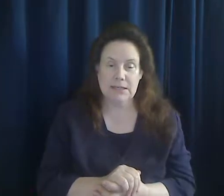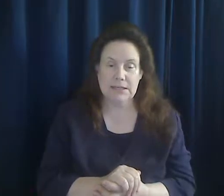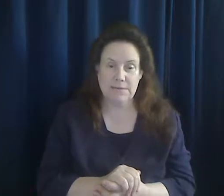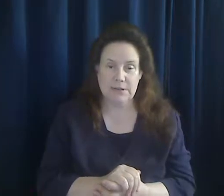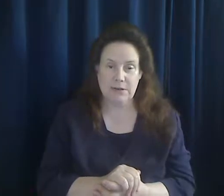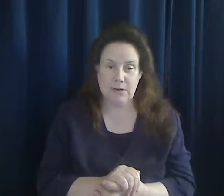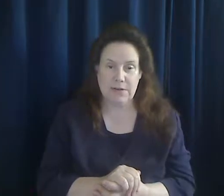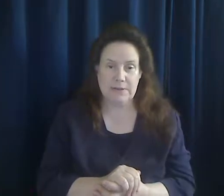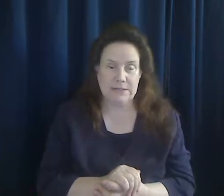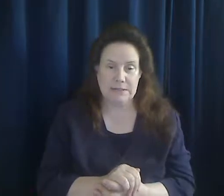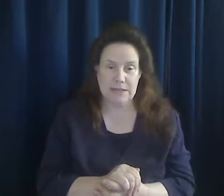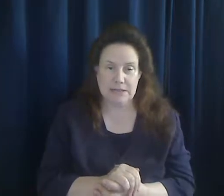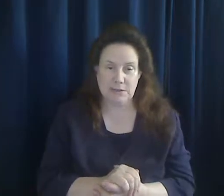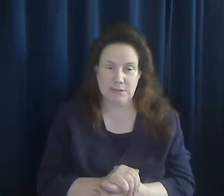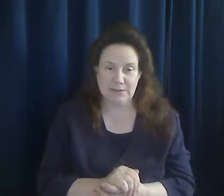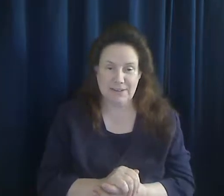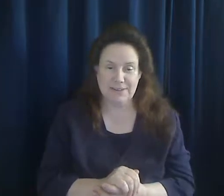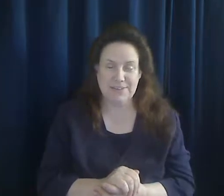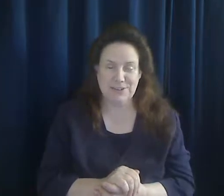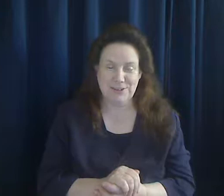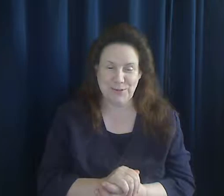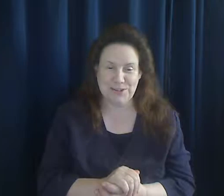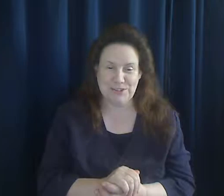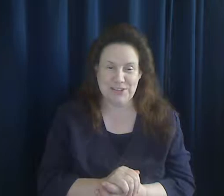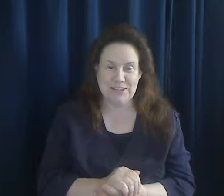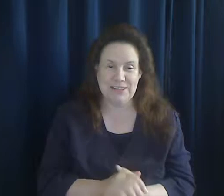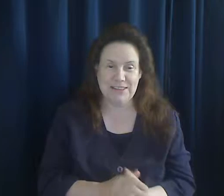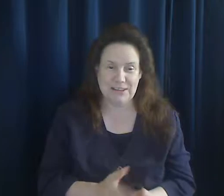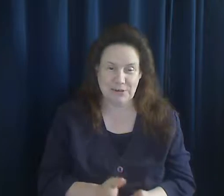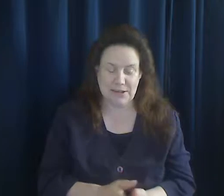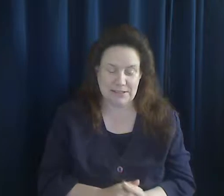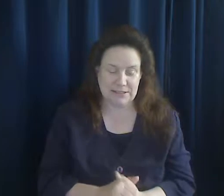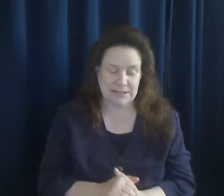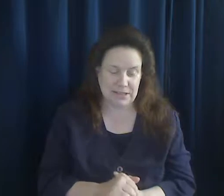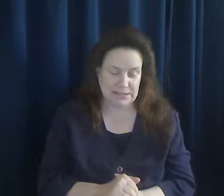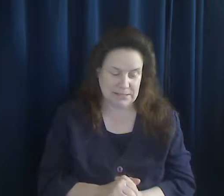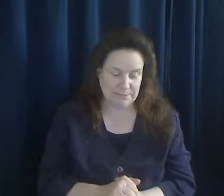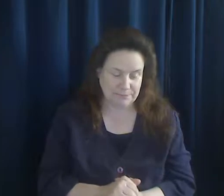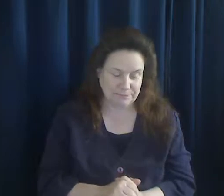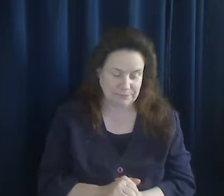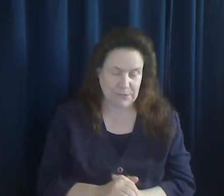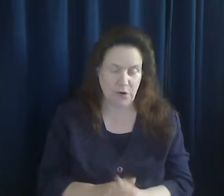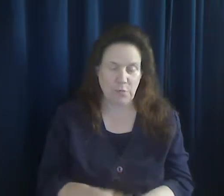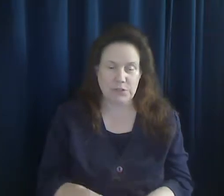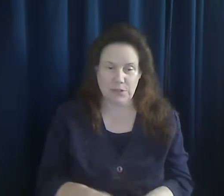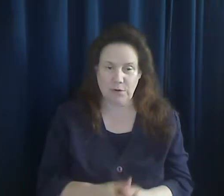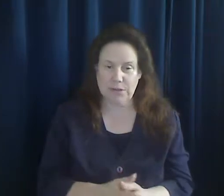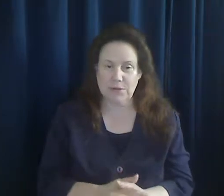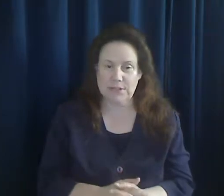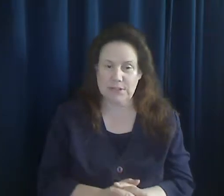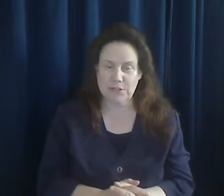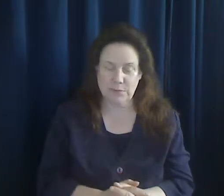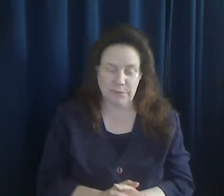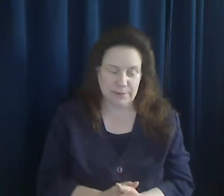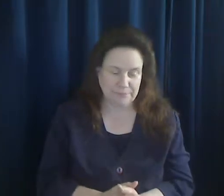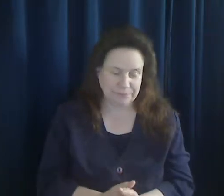to figure out, and then it's not so difficult to know which the correct sign is, or which the correct translation would be.